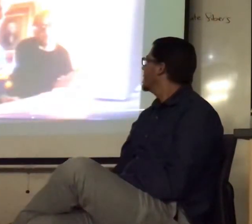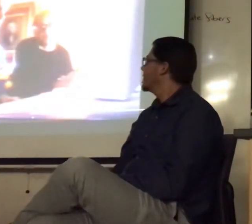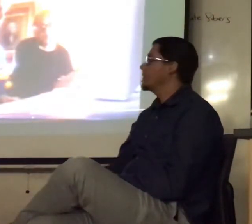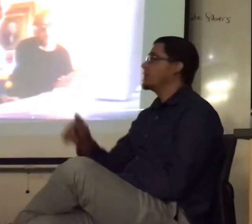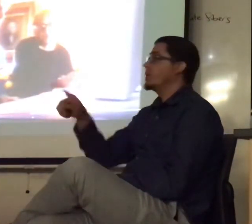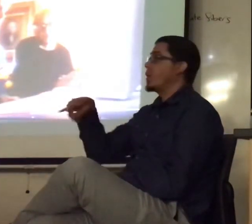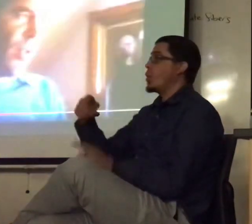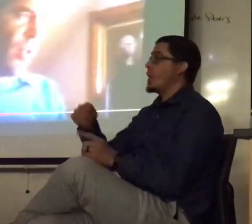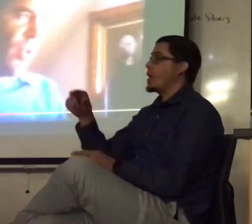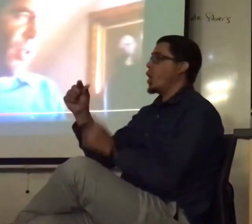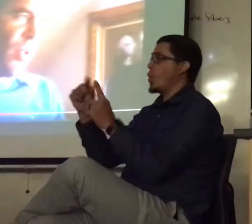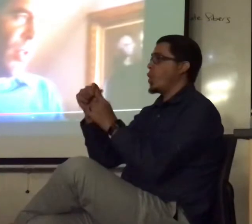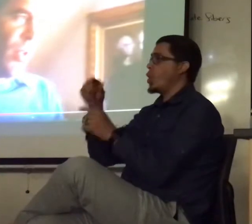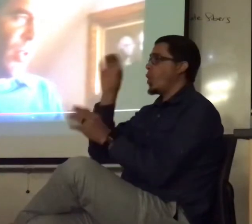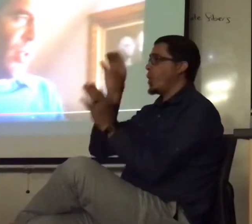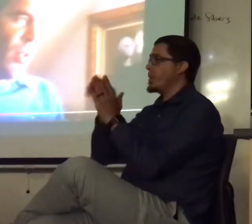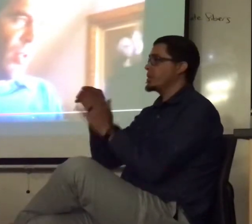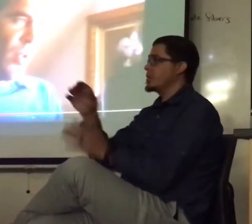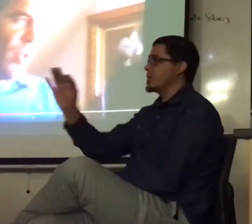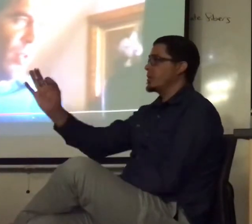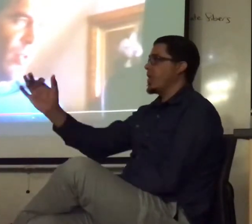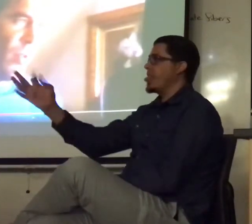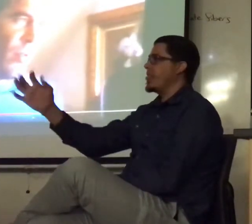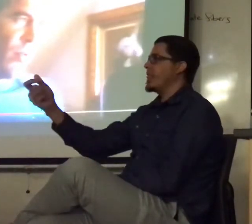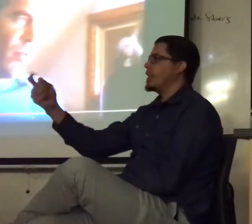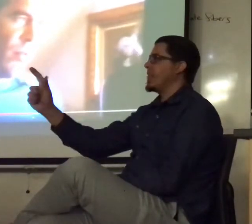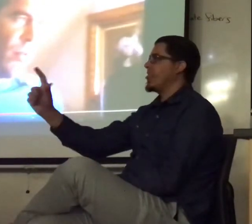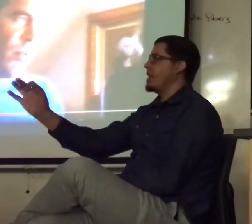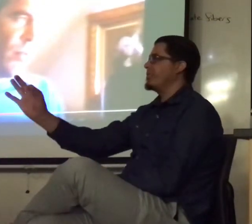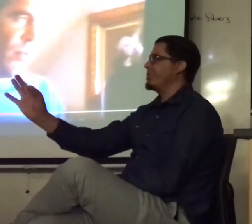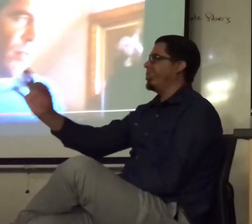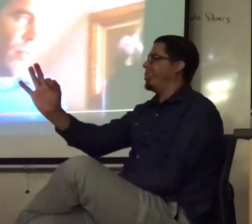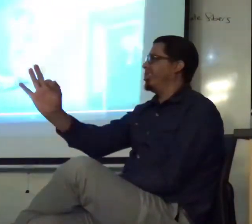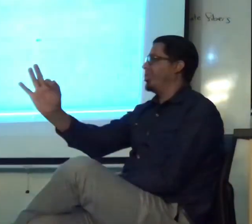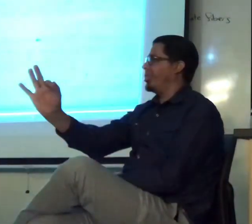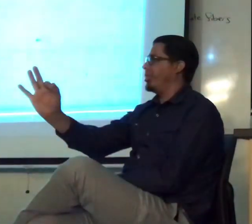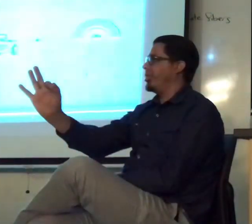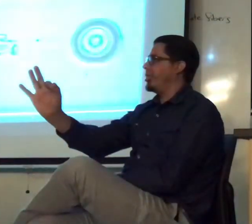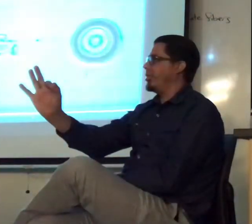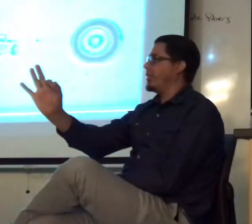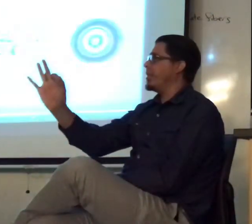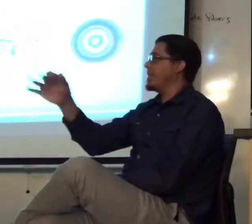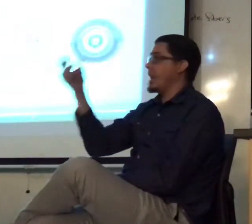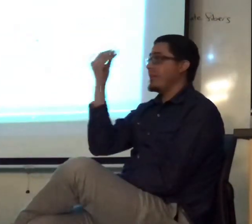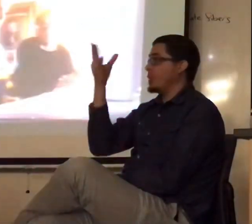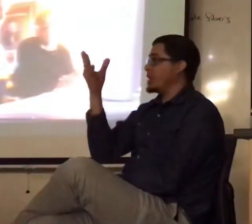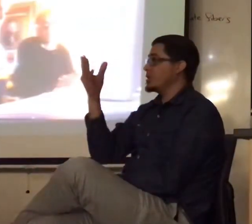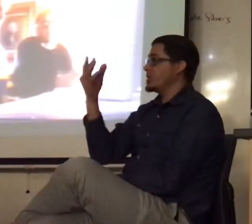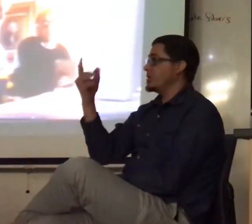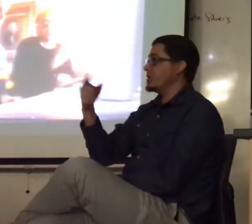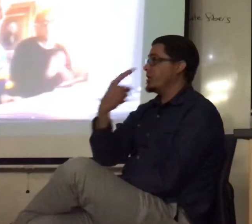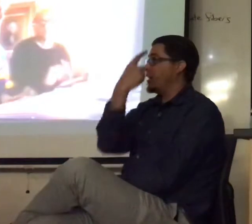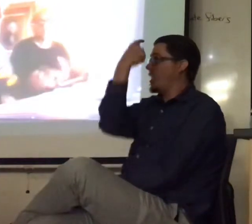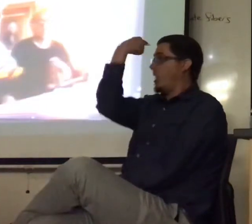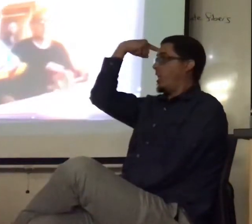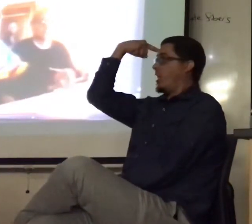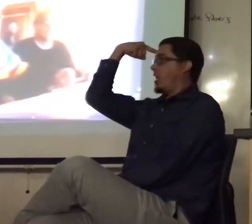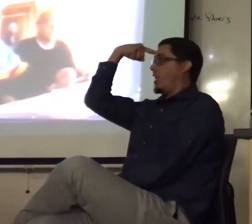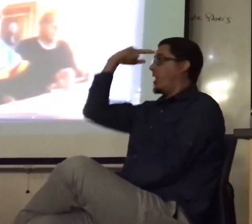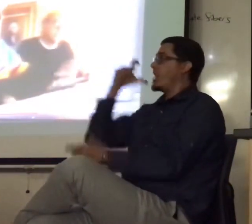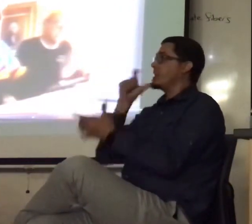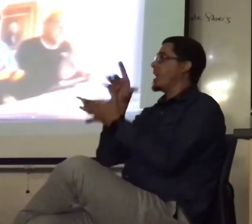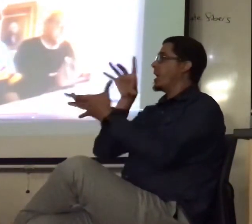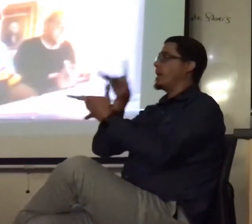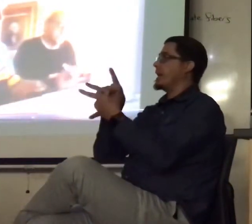Now, when a word or a picture falls to the left of a fixation point, that information goes to his disconnected right half